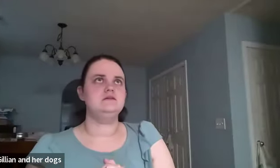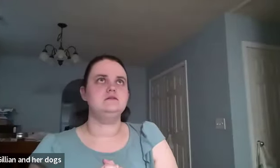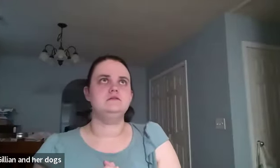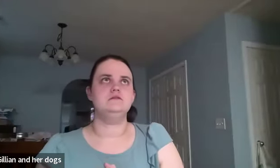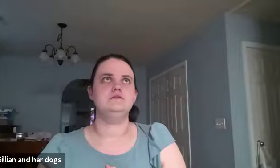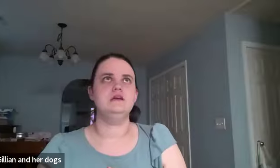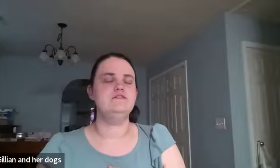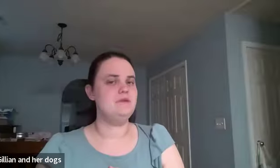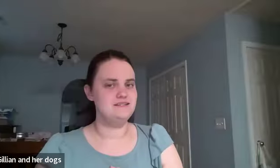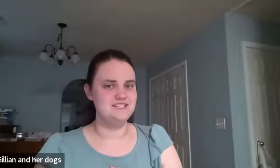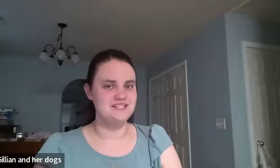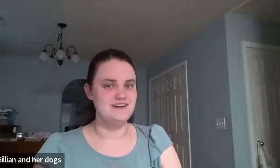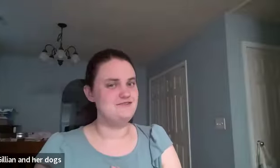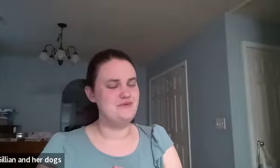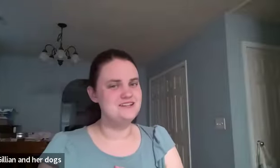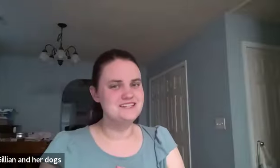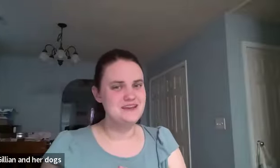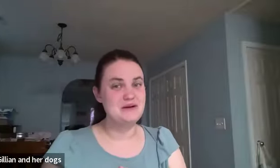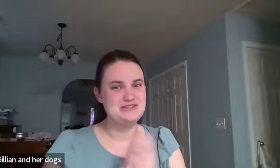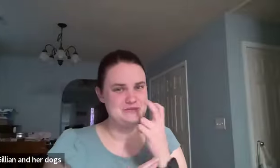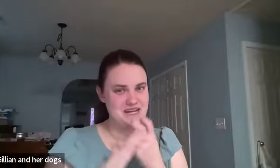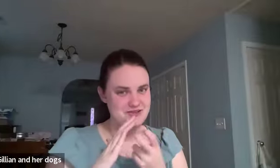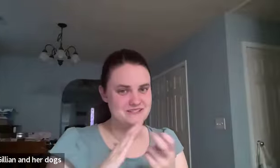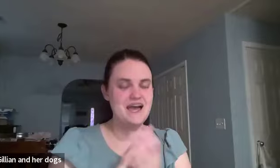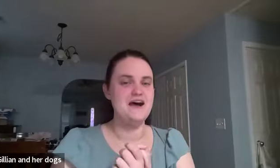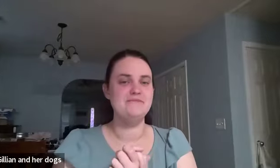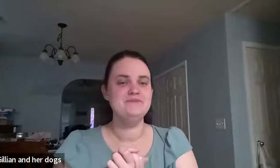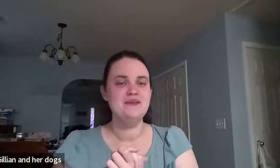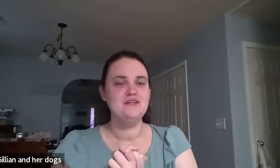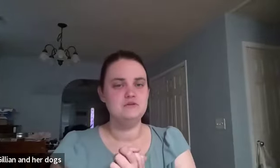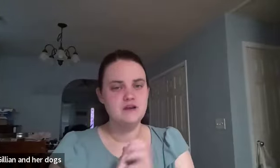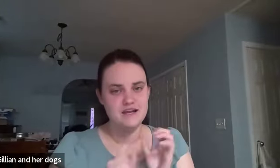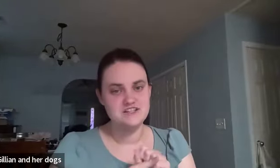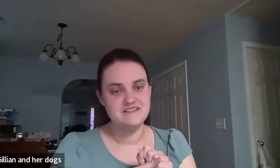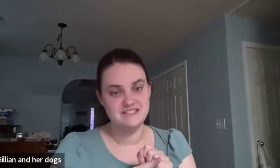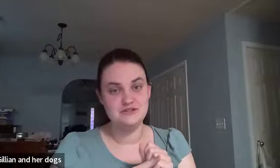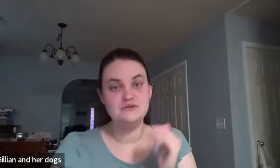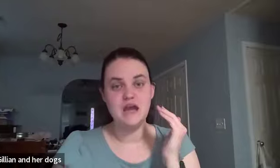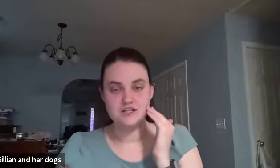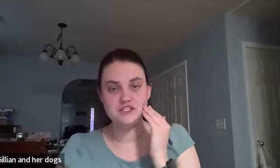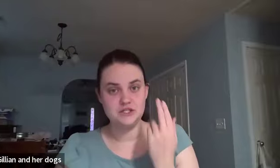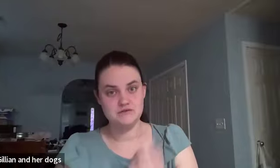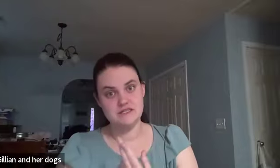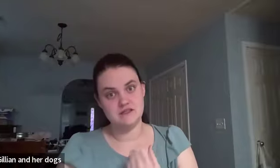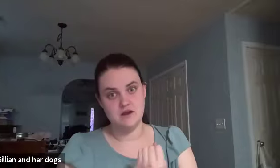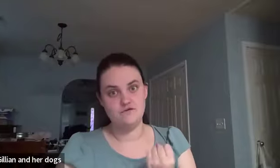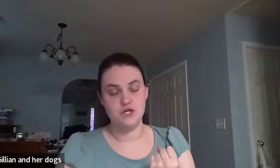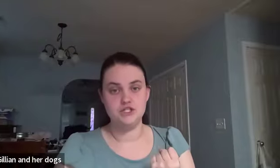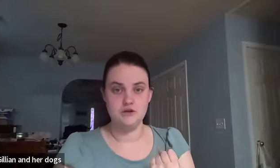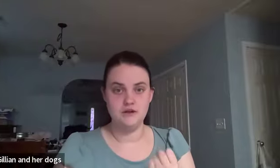see if you pay attention or if you watch anything about scuba divers. You will catch that they do actually use this sign for a shark